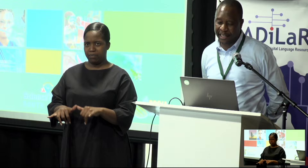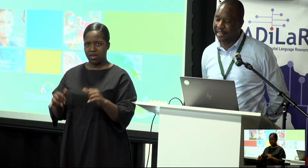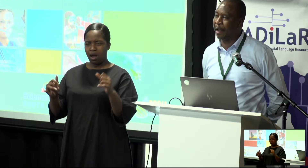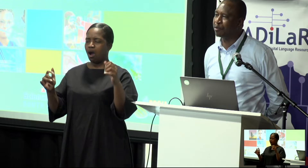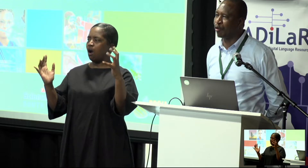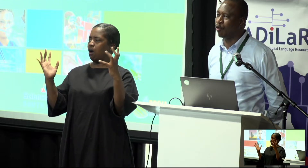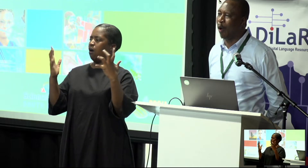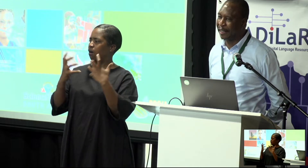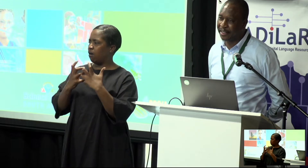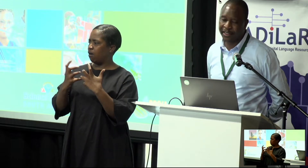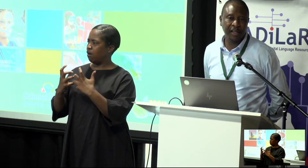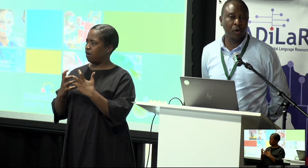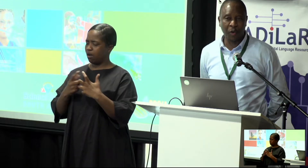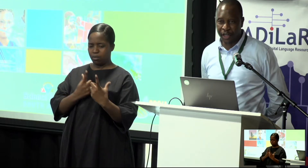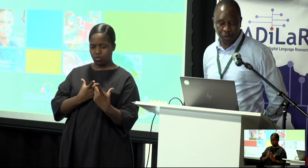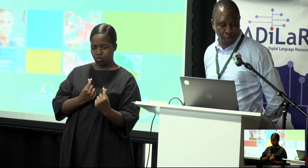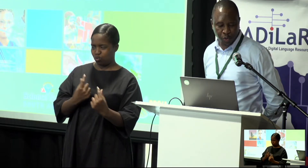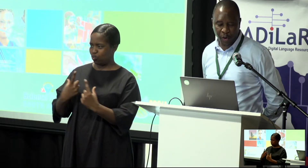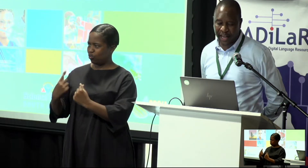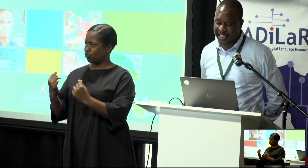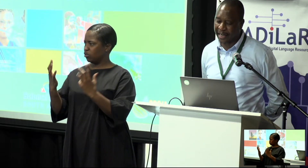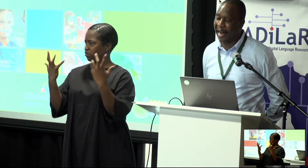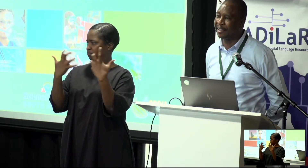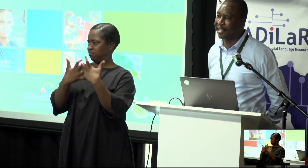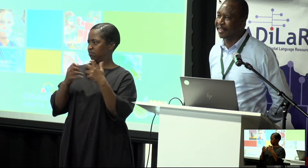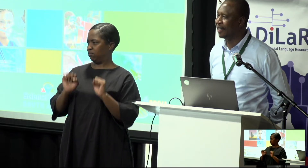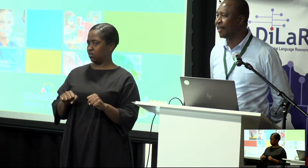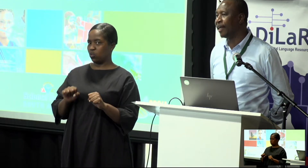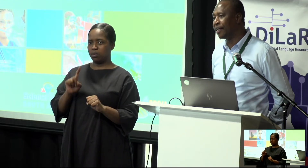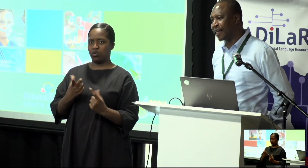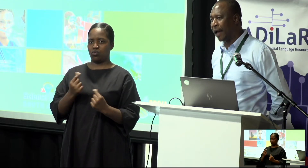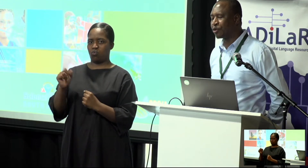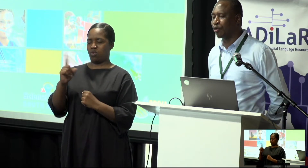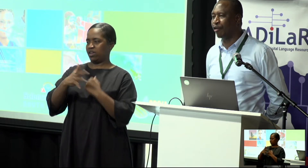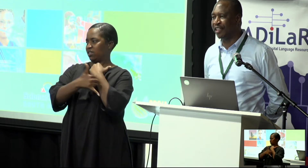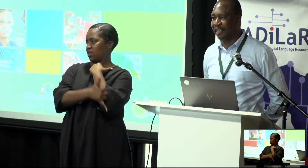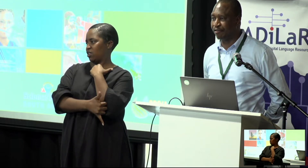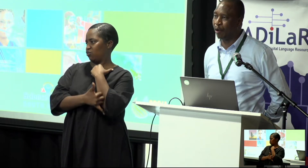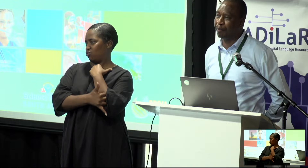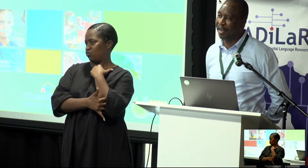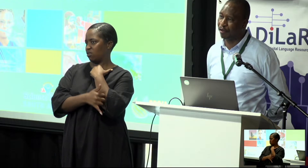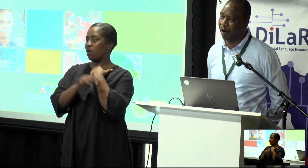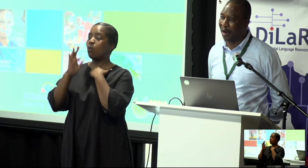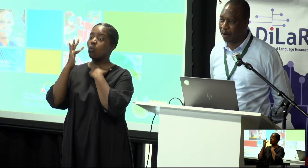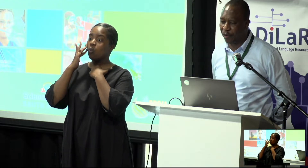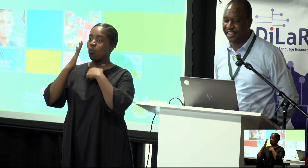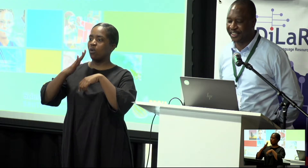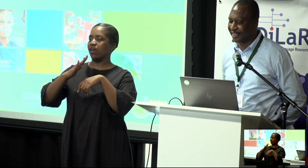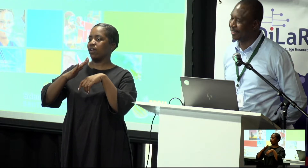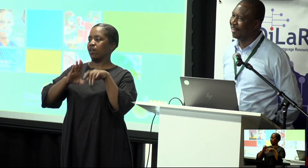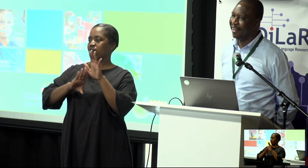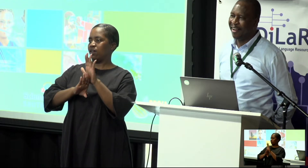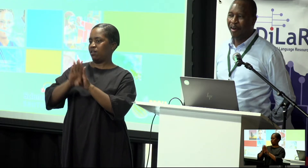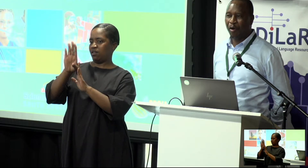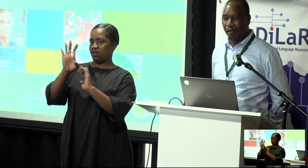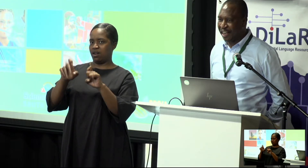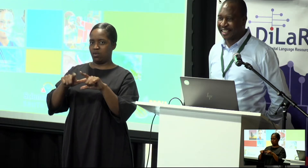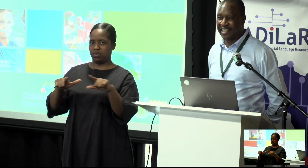each other in terms of what we need to do as a country in terms of the development of our